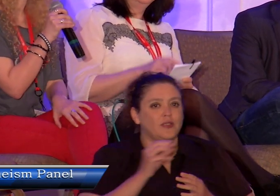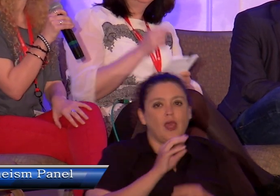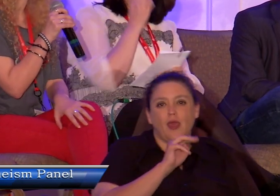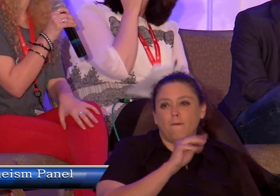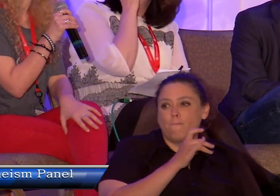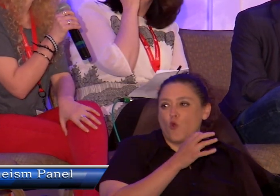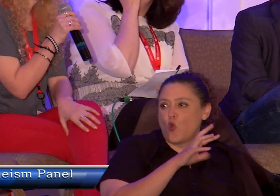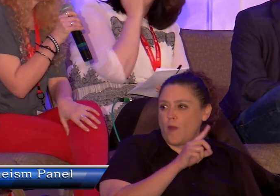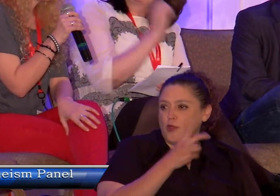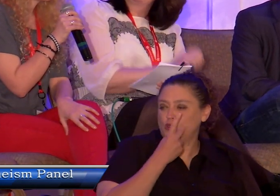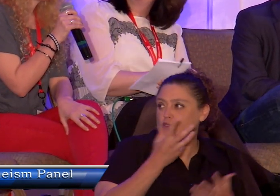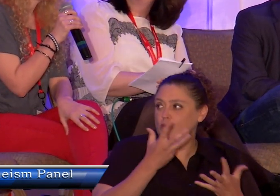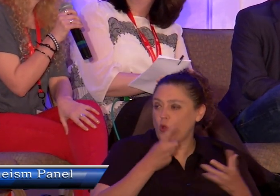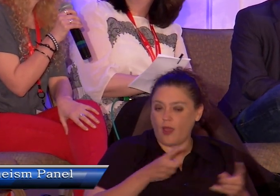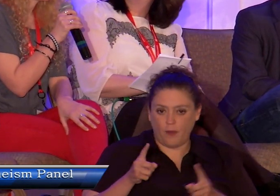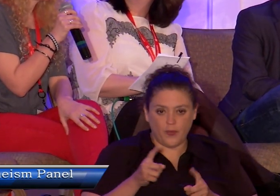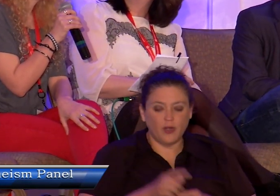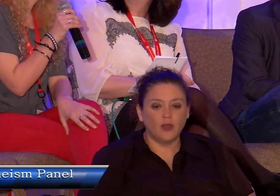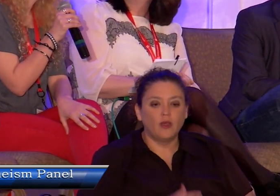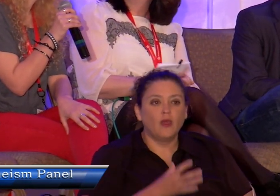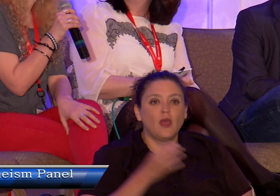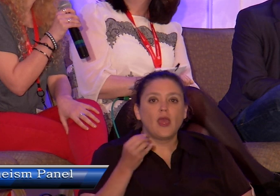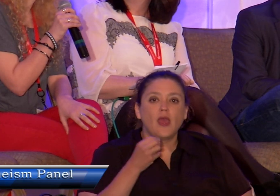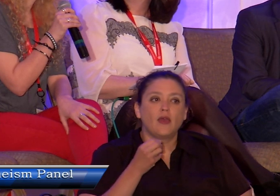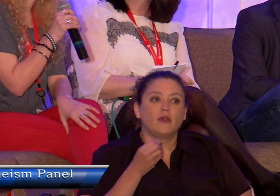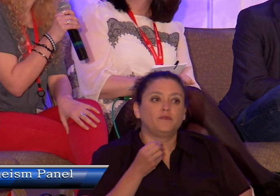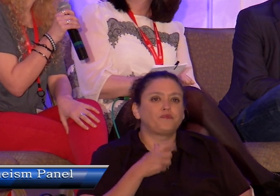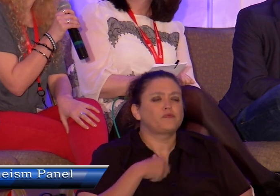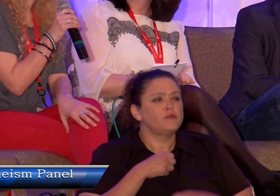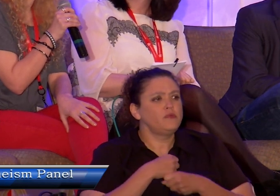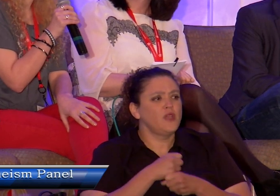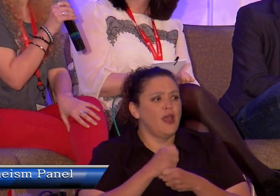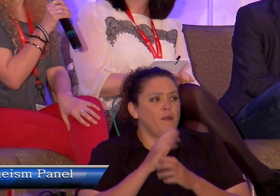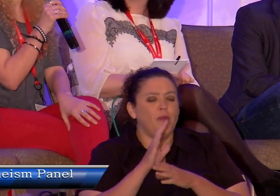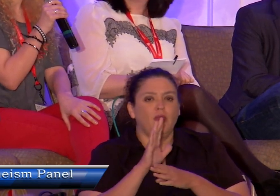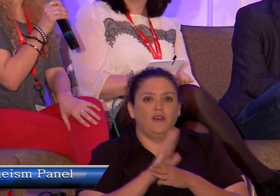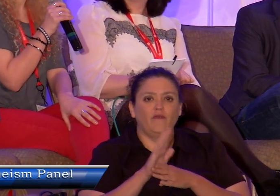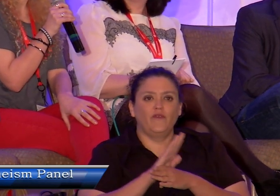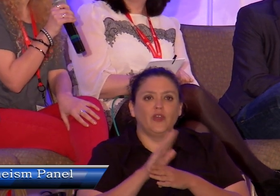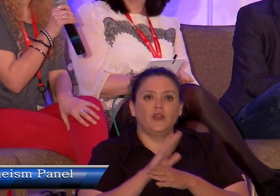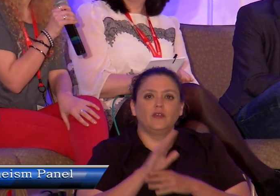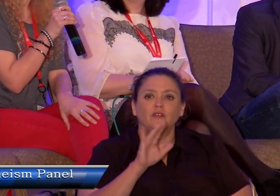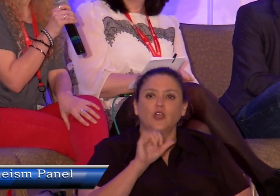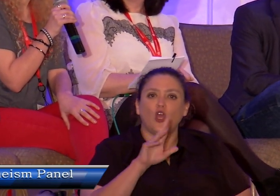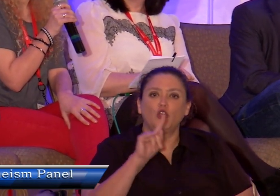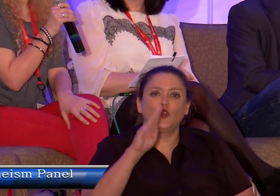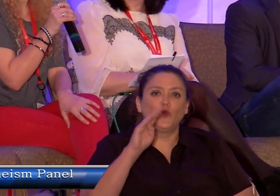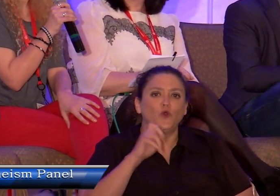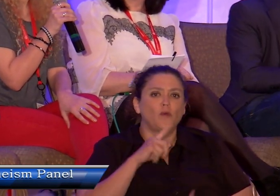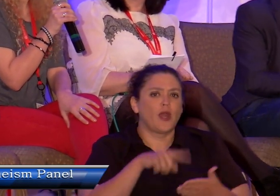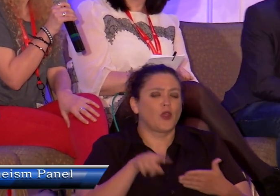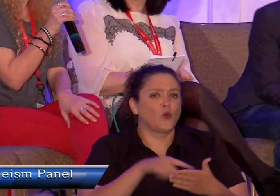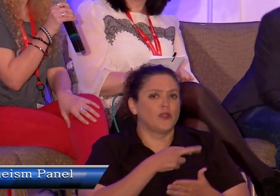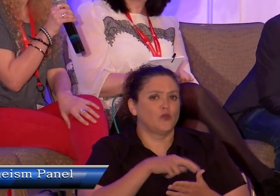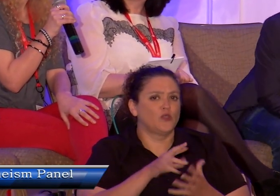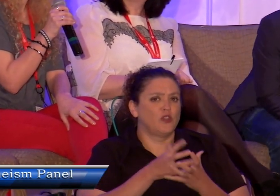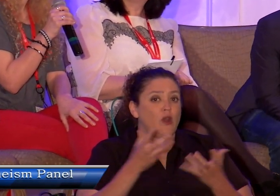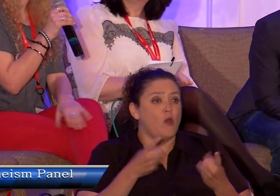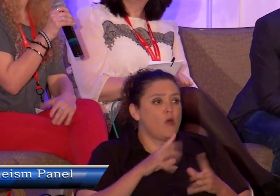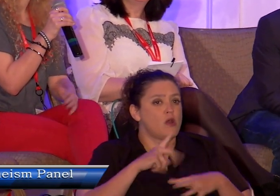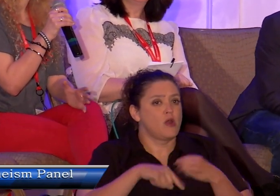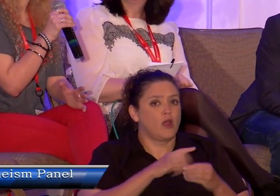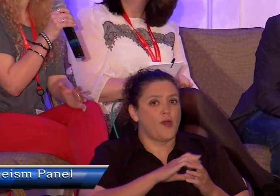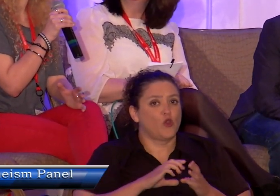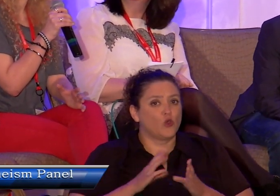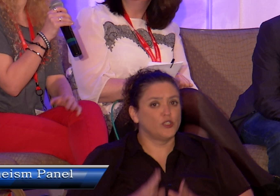saw what happened. And I make videos on YouTube. I criticize religion pretty often when I talk about Christianity.